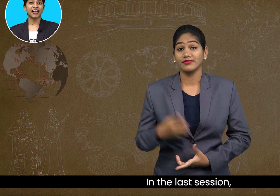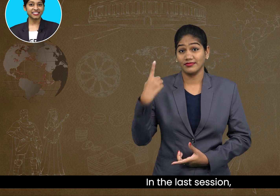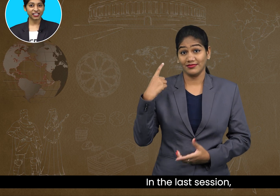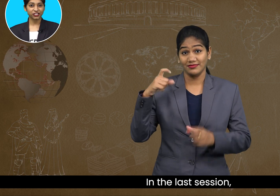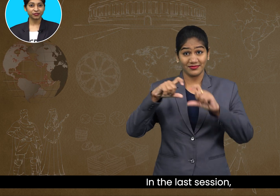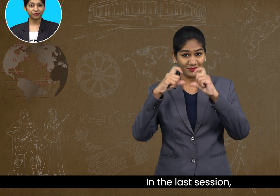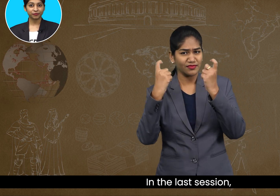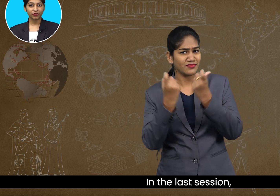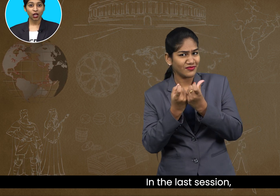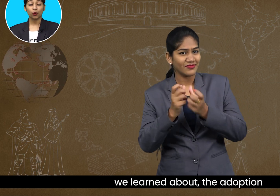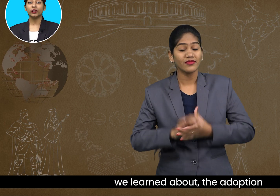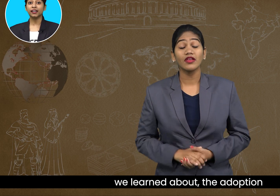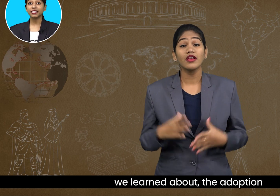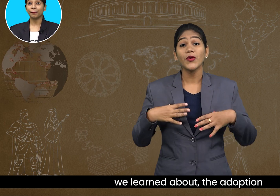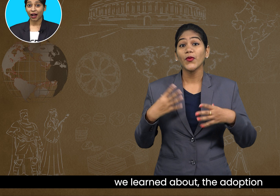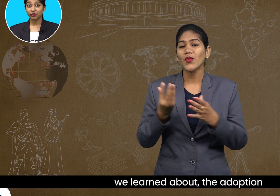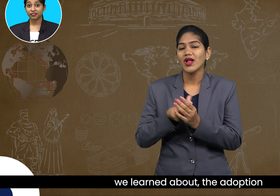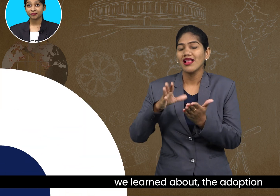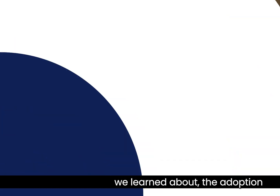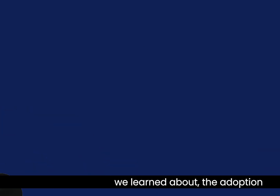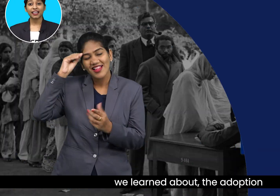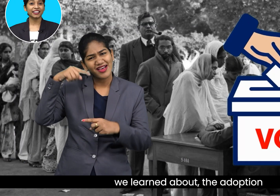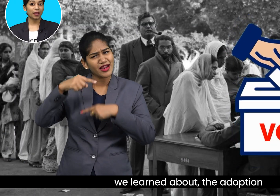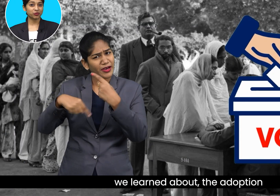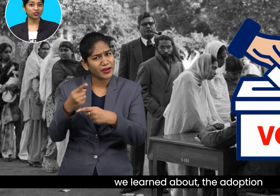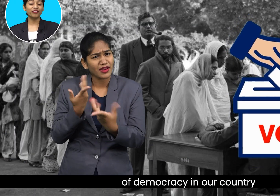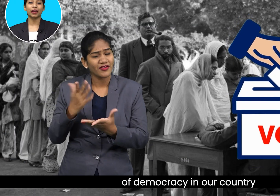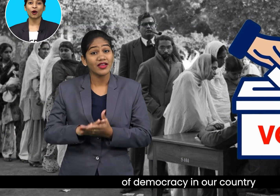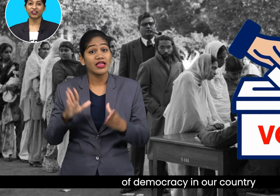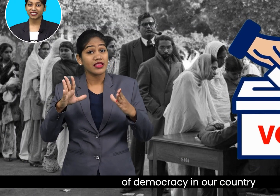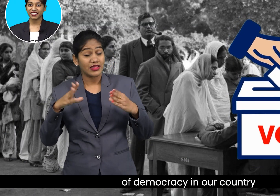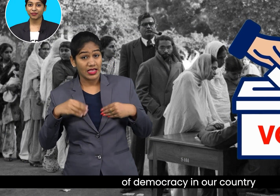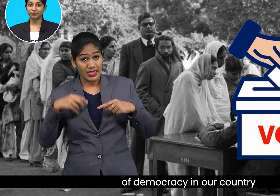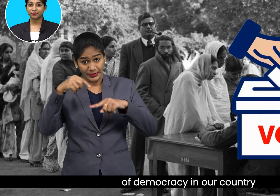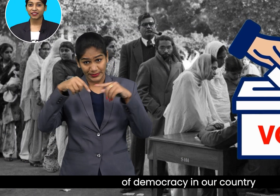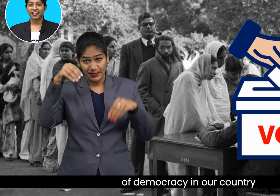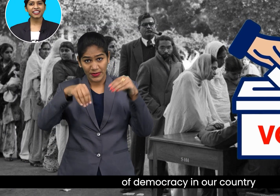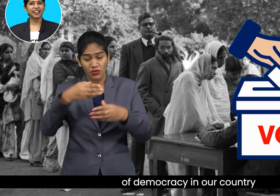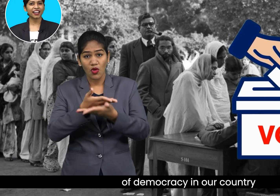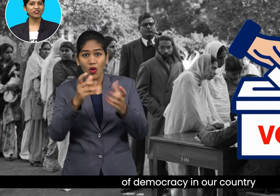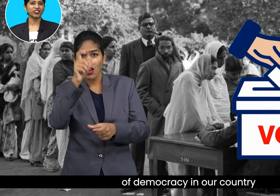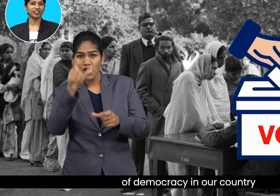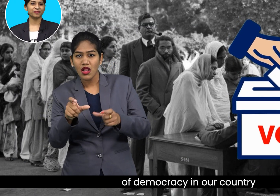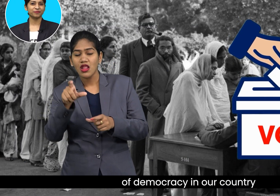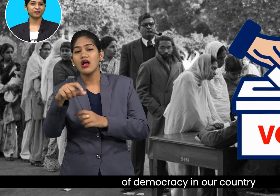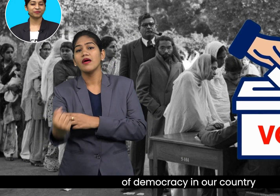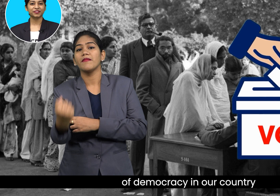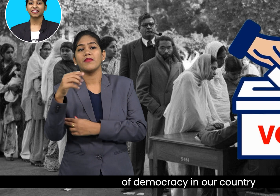In the last session, we learned about the adoption of democracy in our